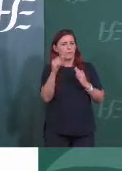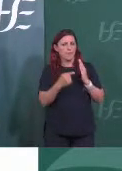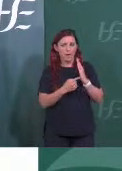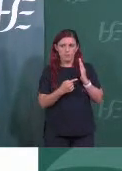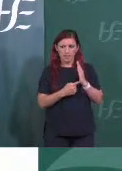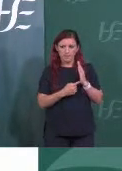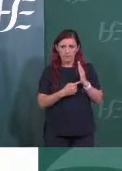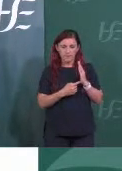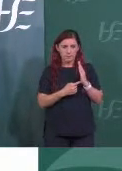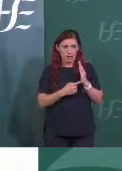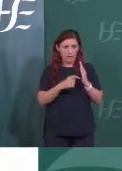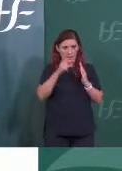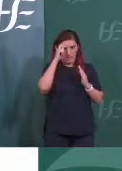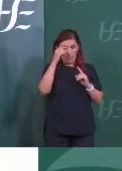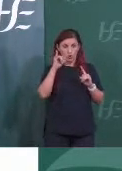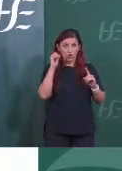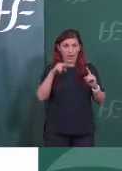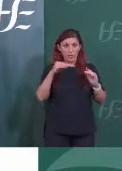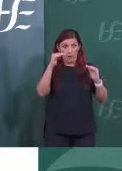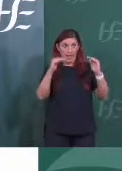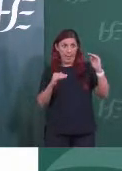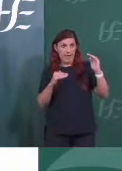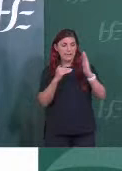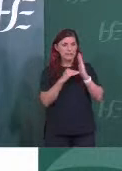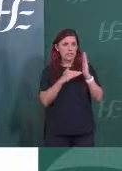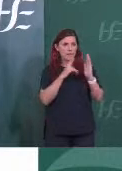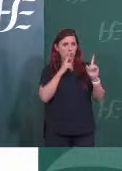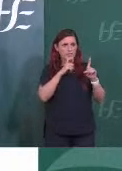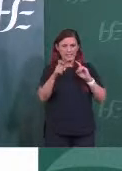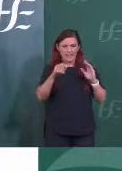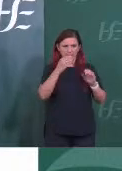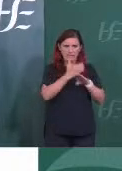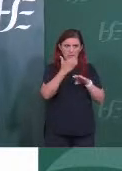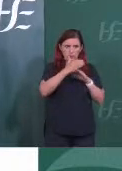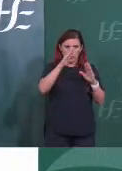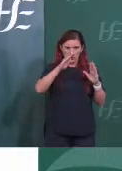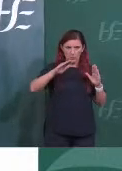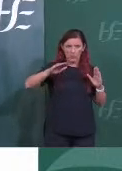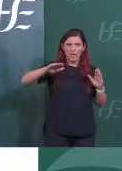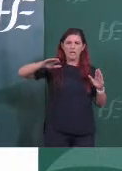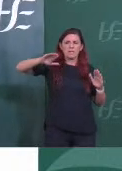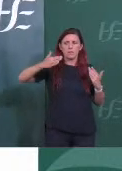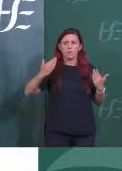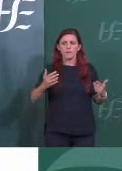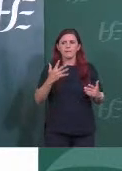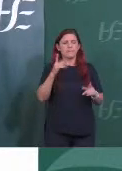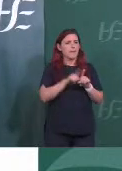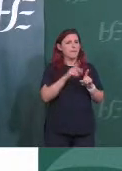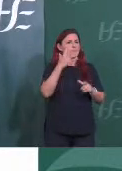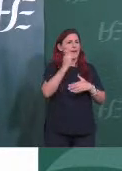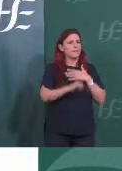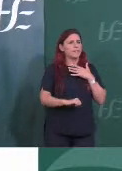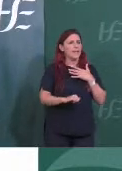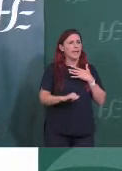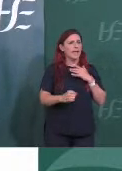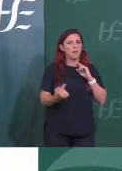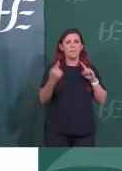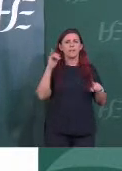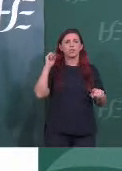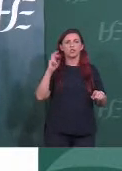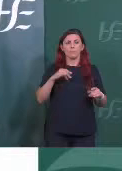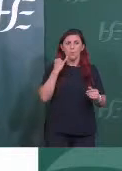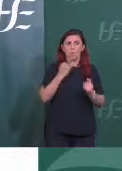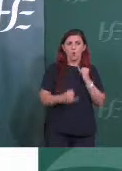peak of January, but nevertheless on the rise. The 5-day moving average similarly peaked much higher,